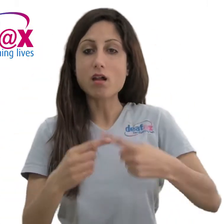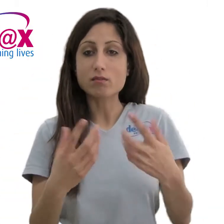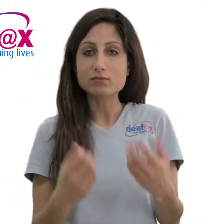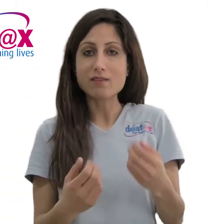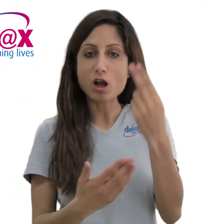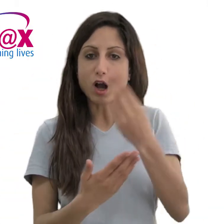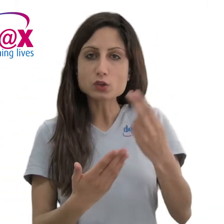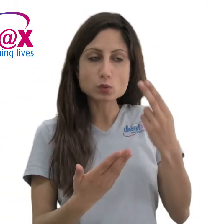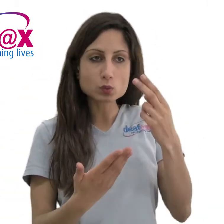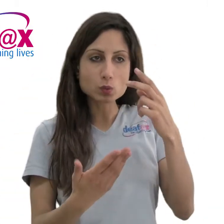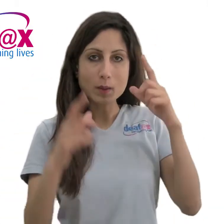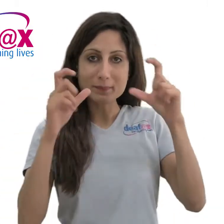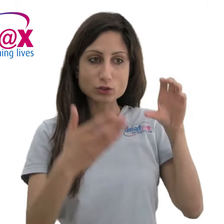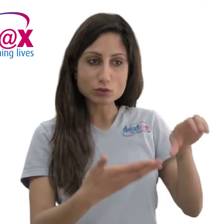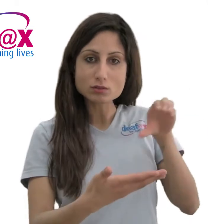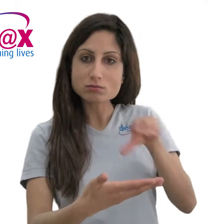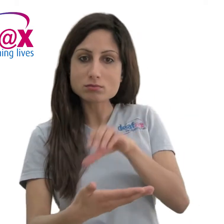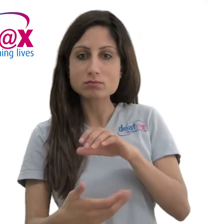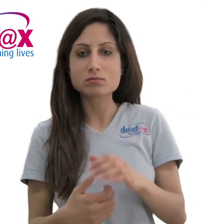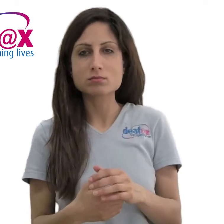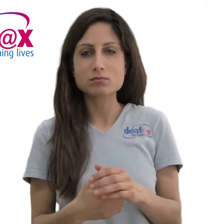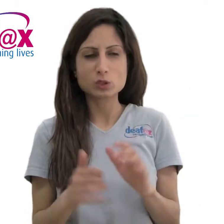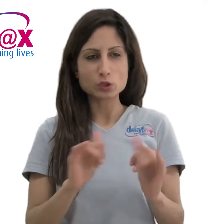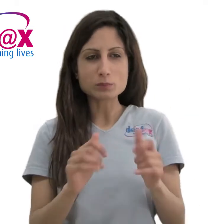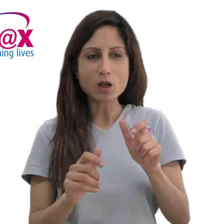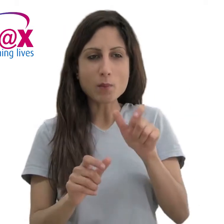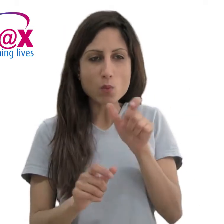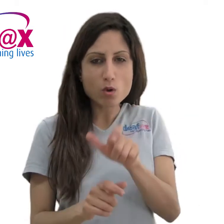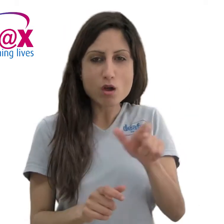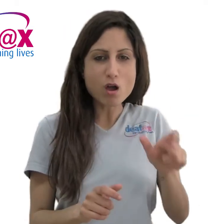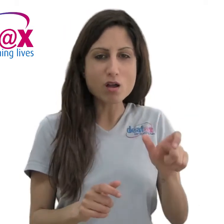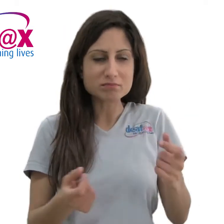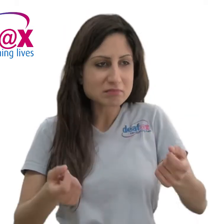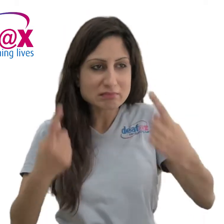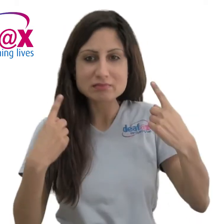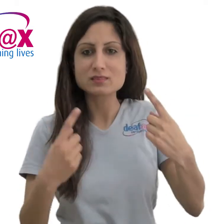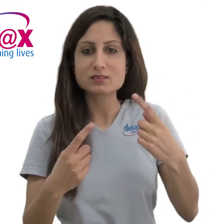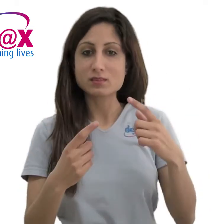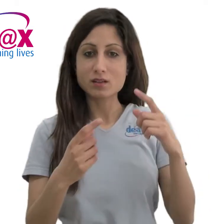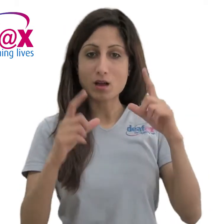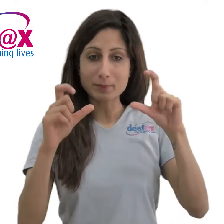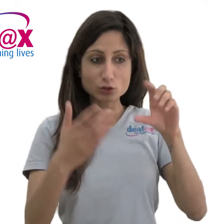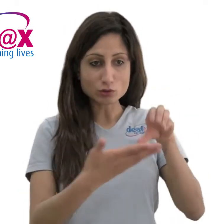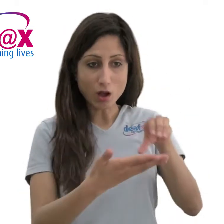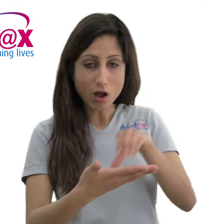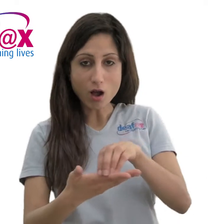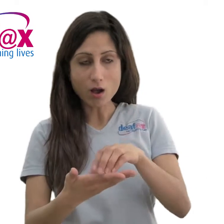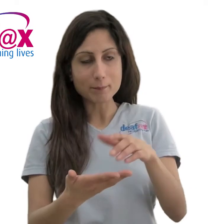I loved the old annuals you could get with short picture cartoon strips. They were easy to understand, even if I couldn't follow